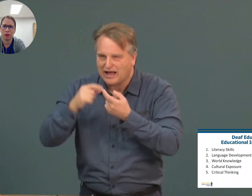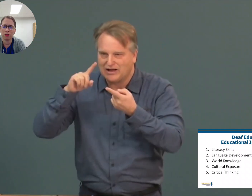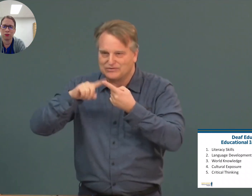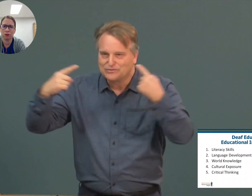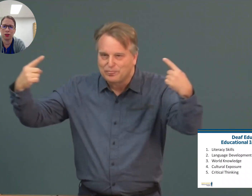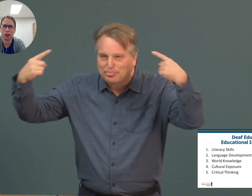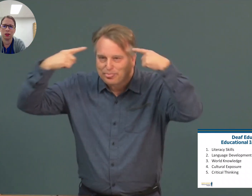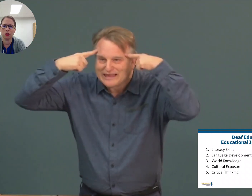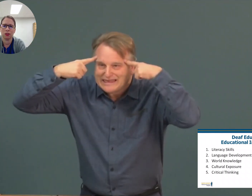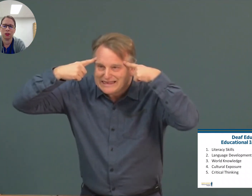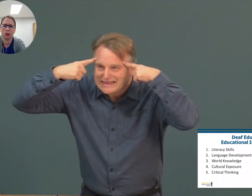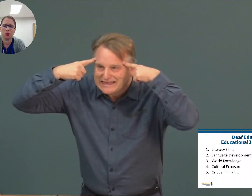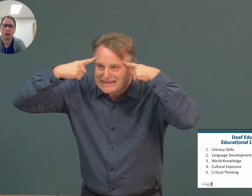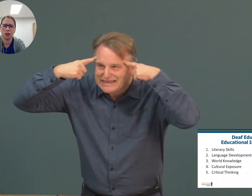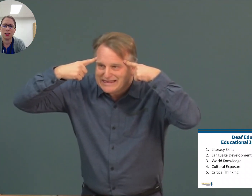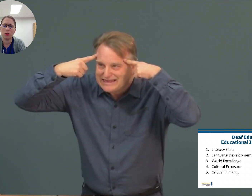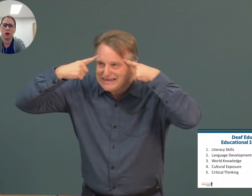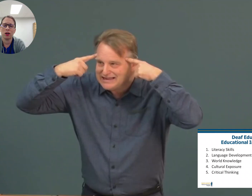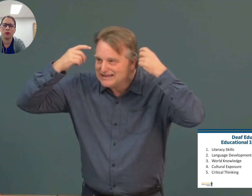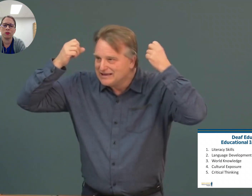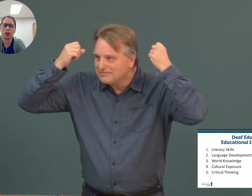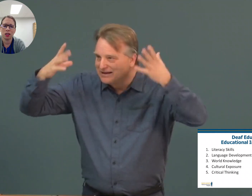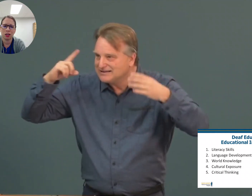you. And they don't know how to think.